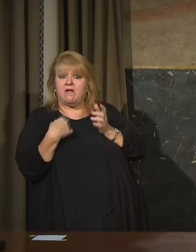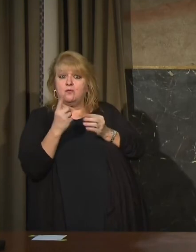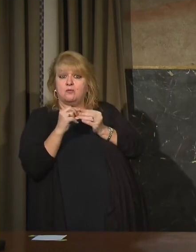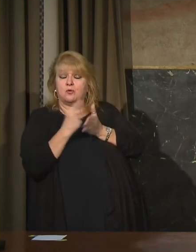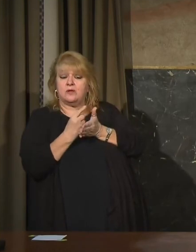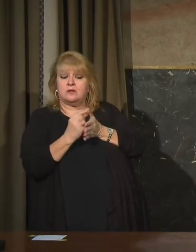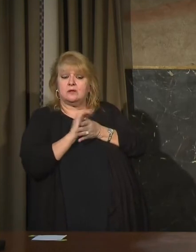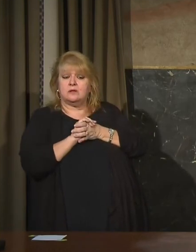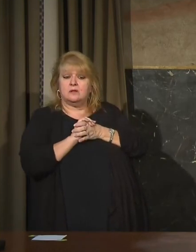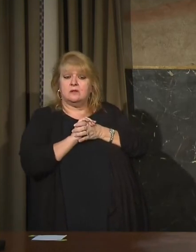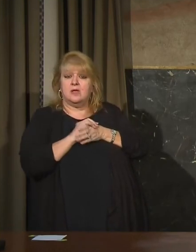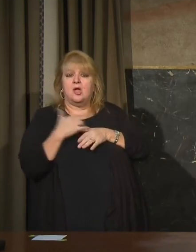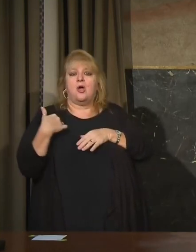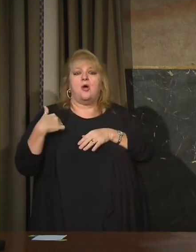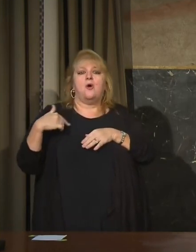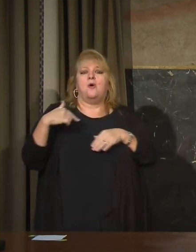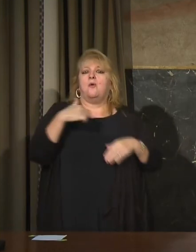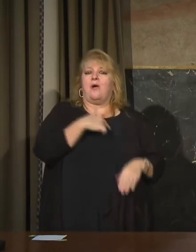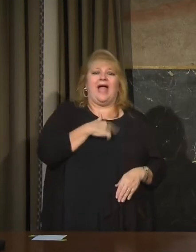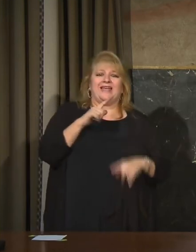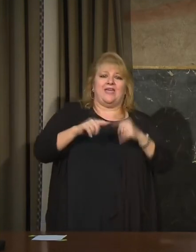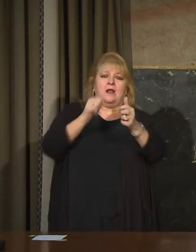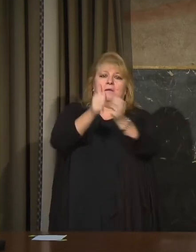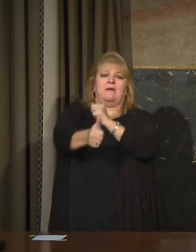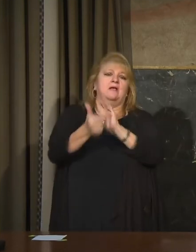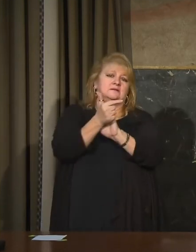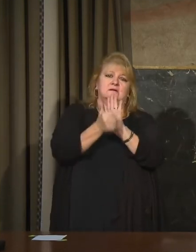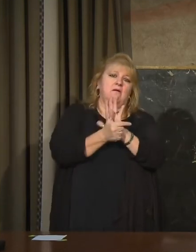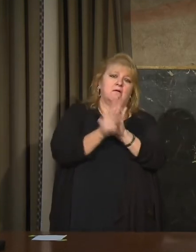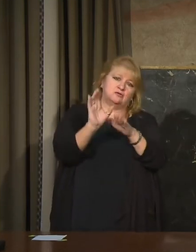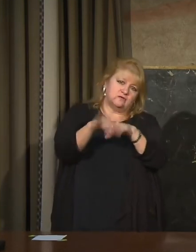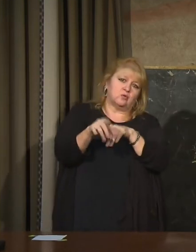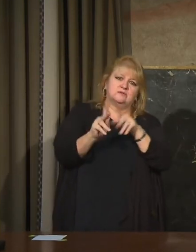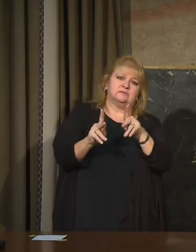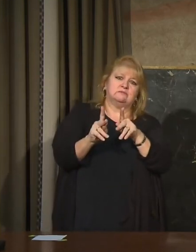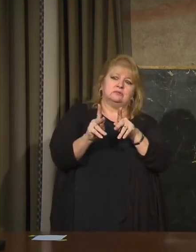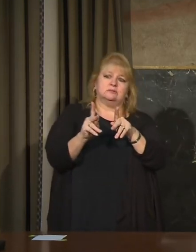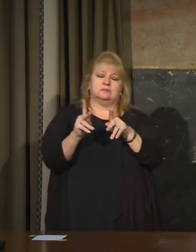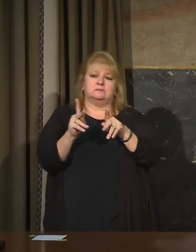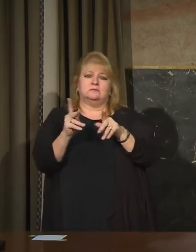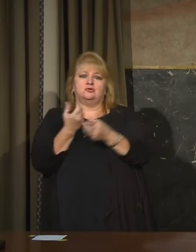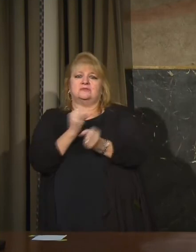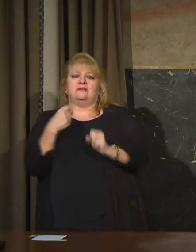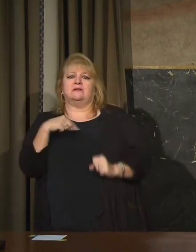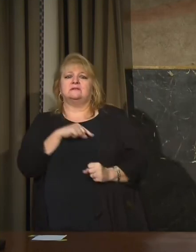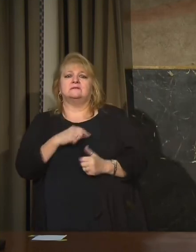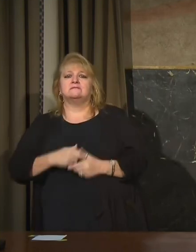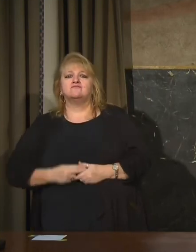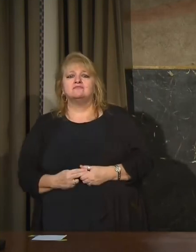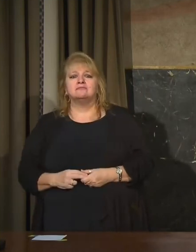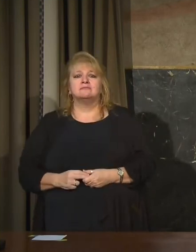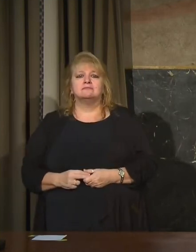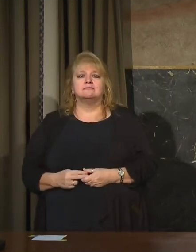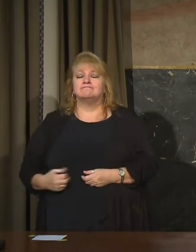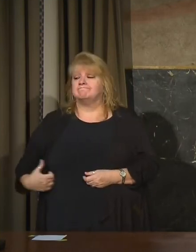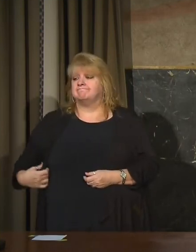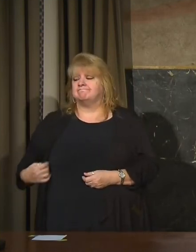not going to enforce our way out of this. Either the people of Louisiana are going to